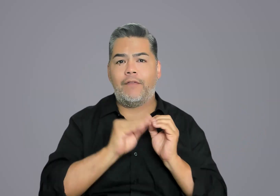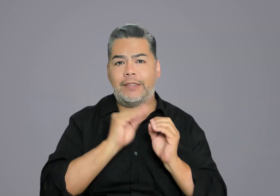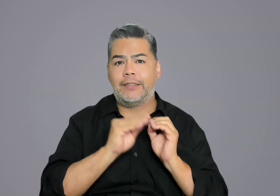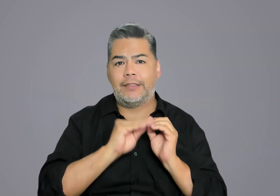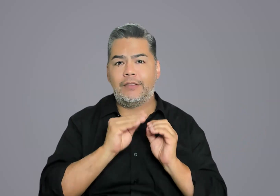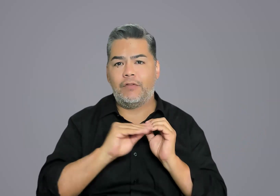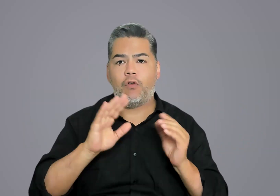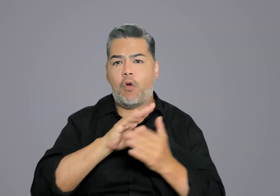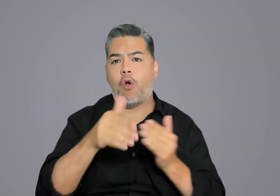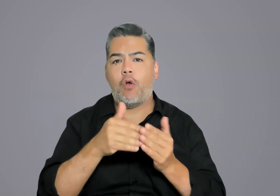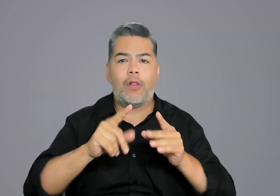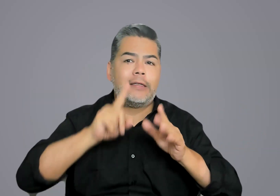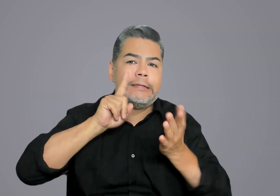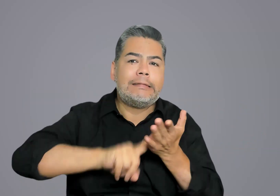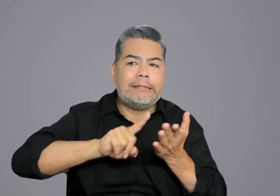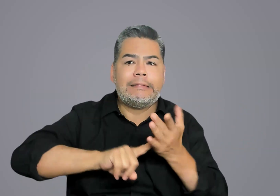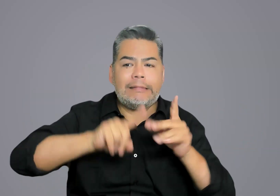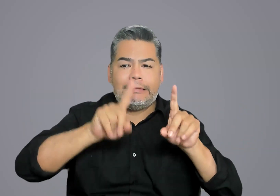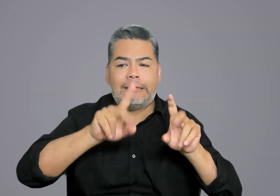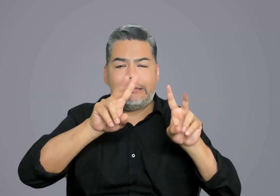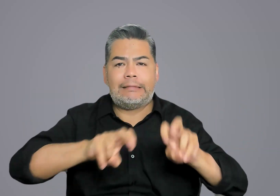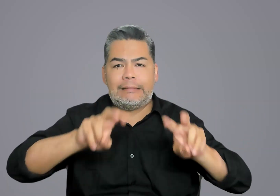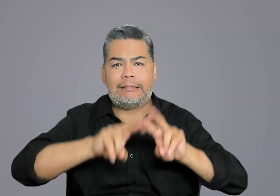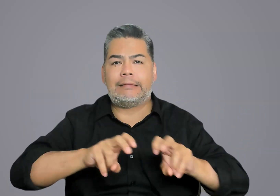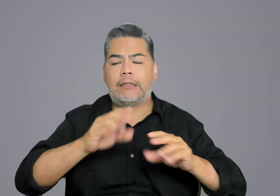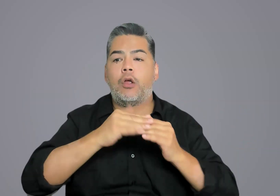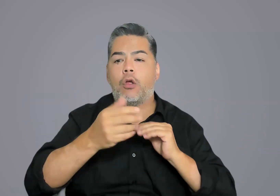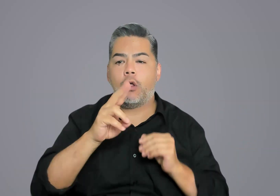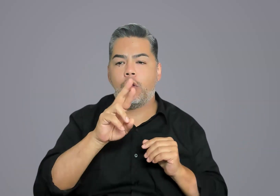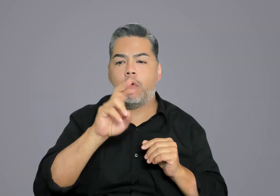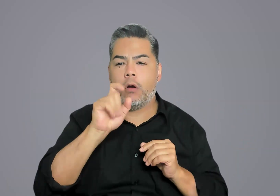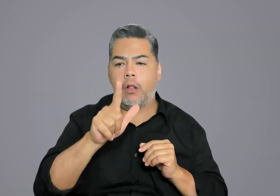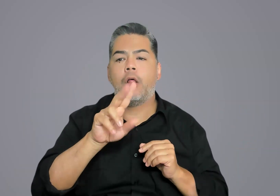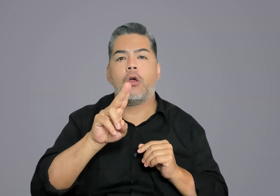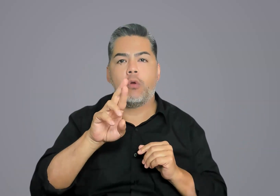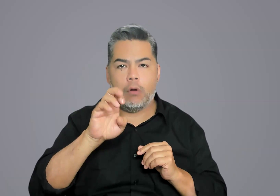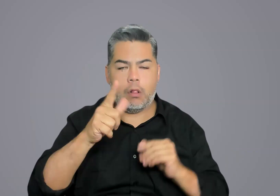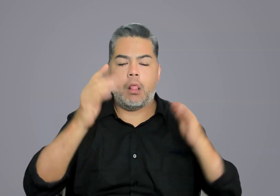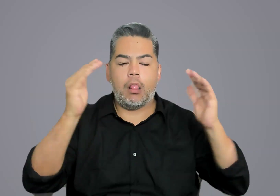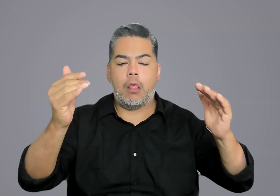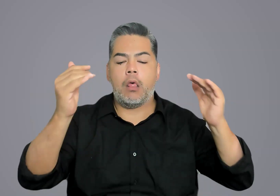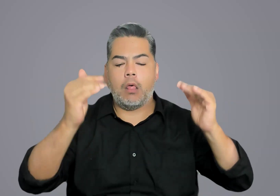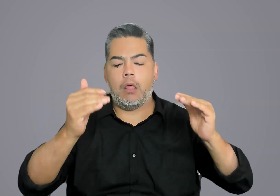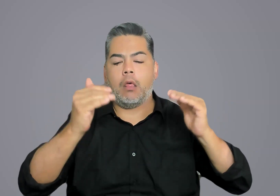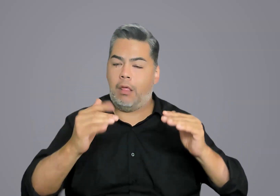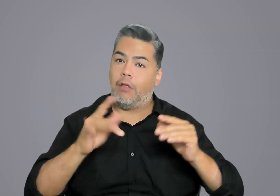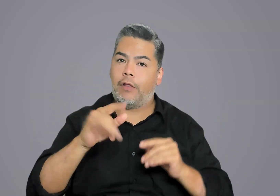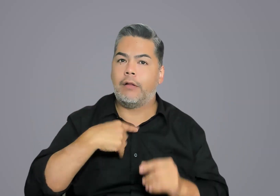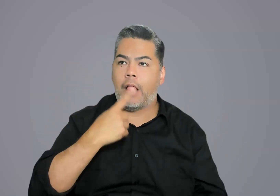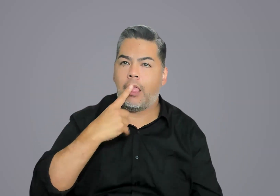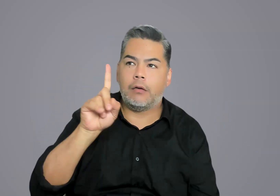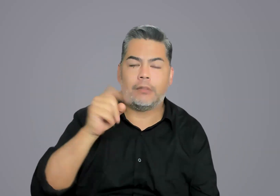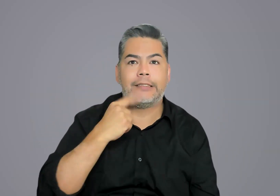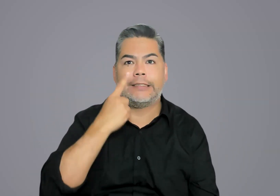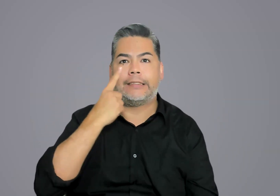can continue and just manually inspect the next URL, however many you have. So that's a great way to dip your toes in, get